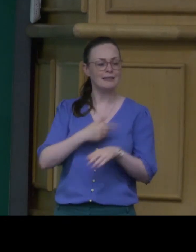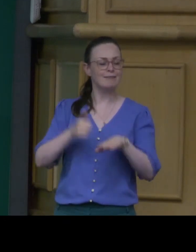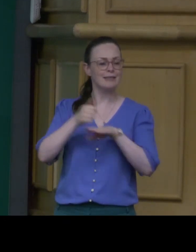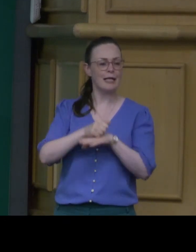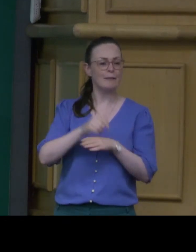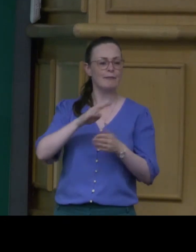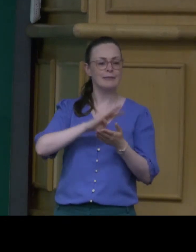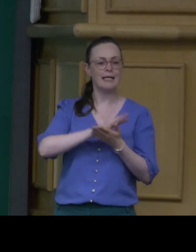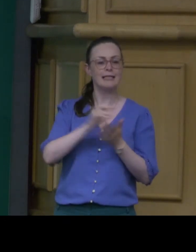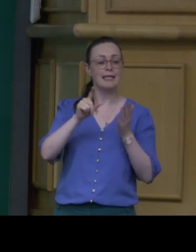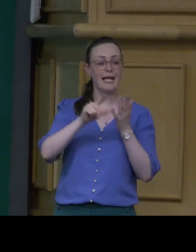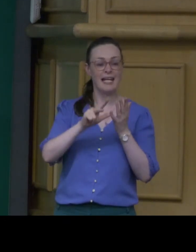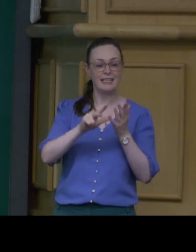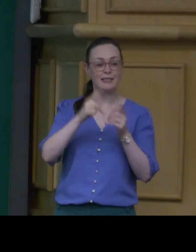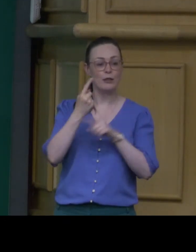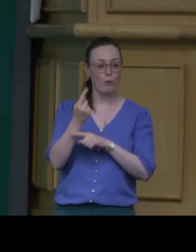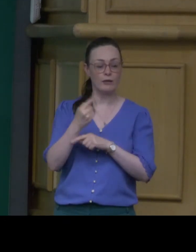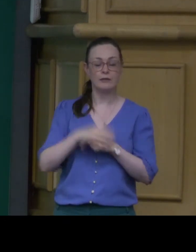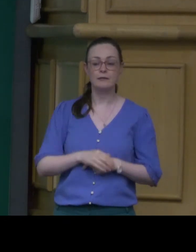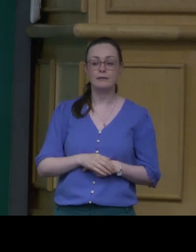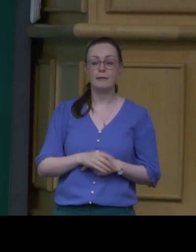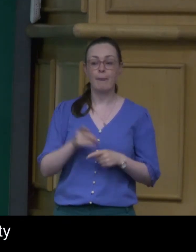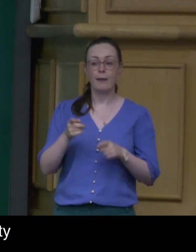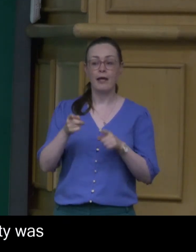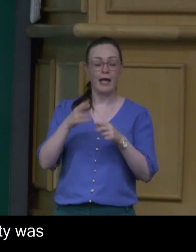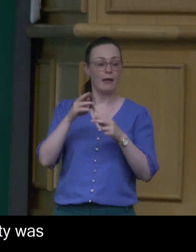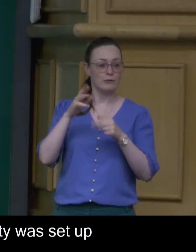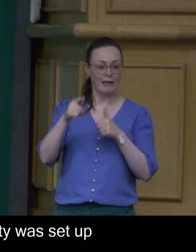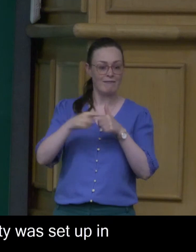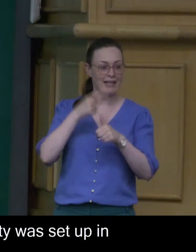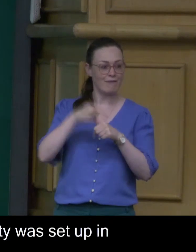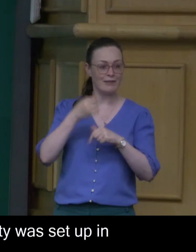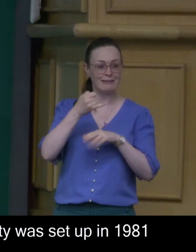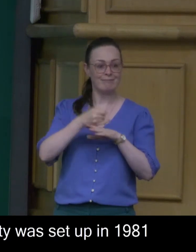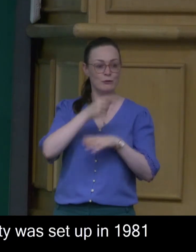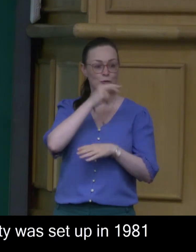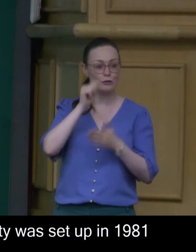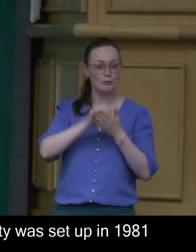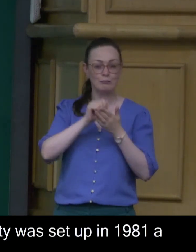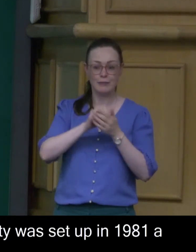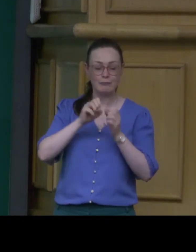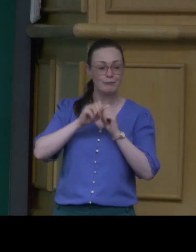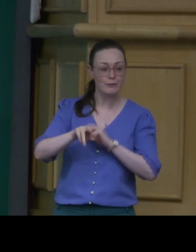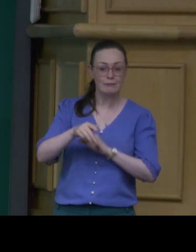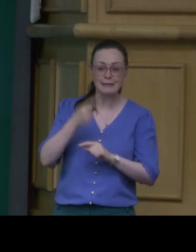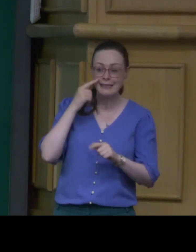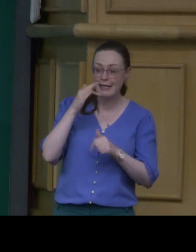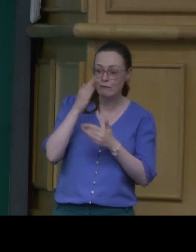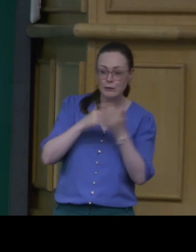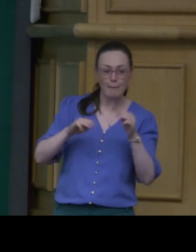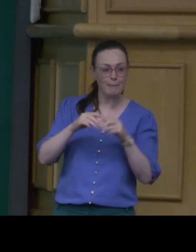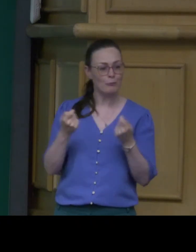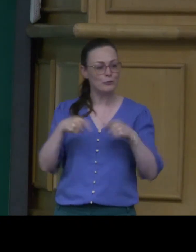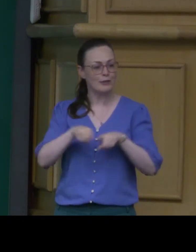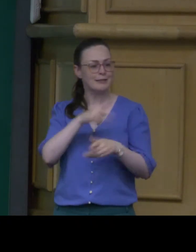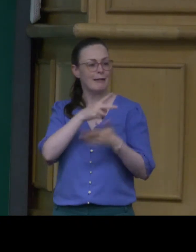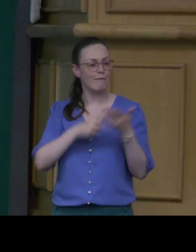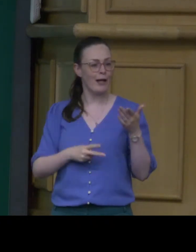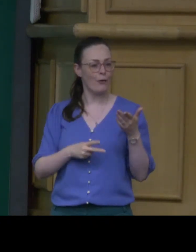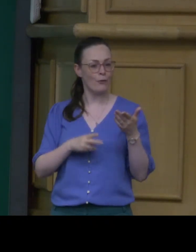1981. Teacher Christopher Fettis putting an advert in the paper saying if some people or two people share certain